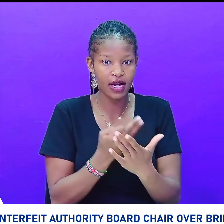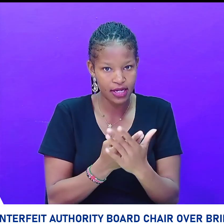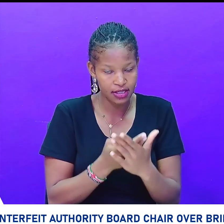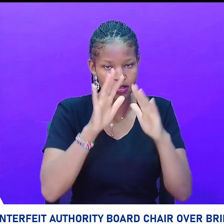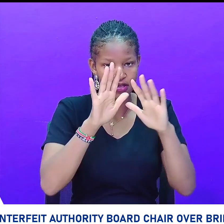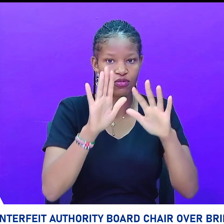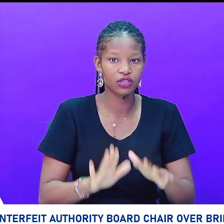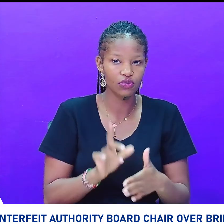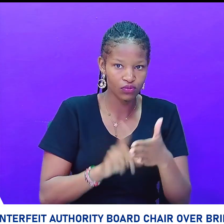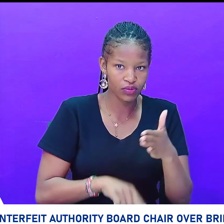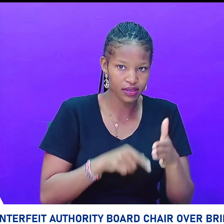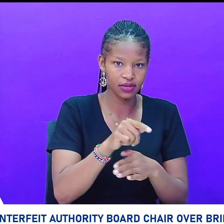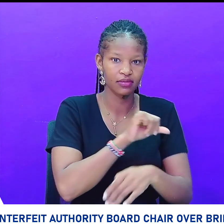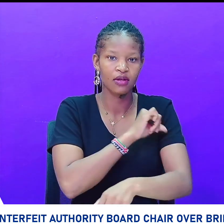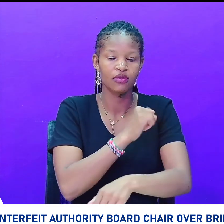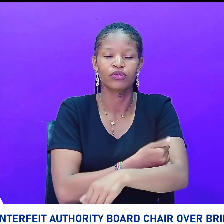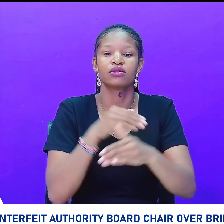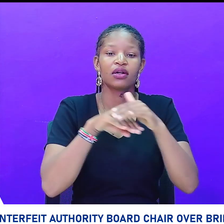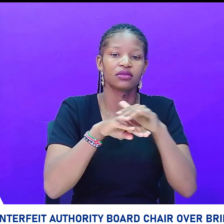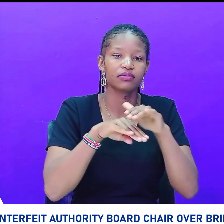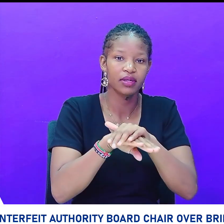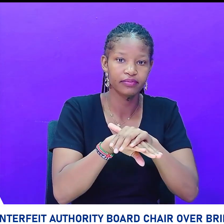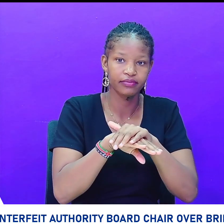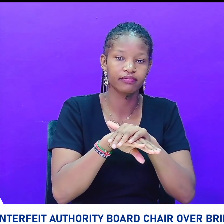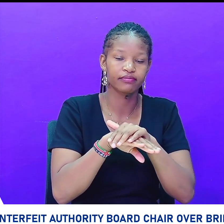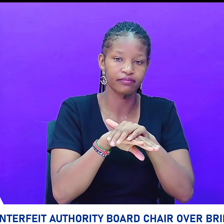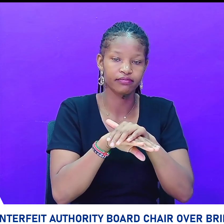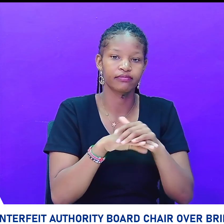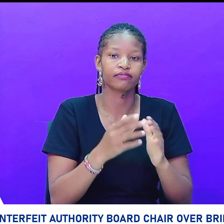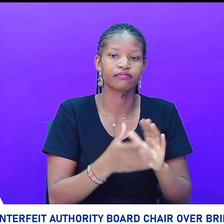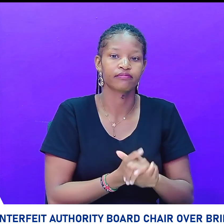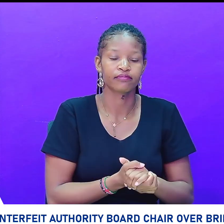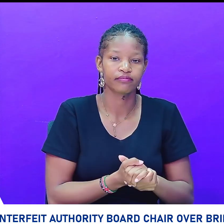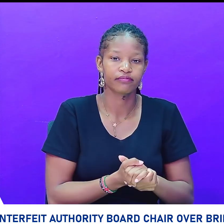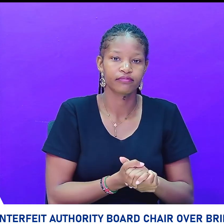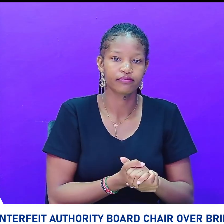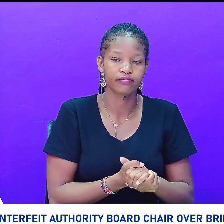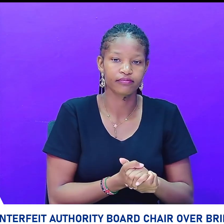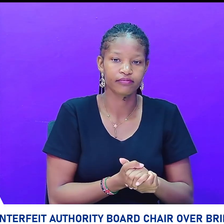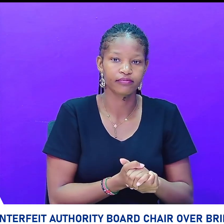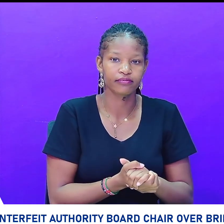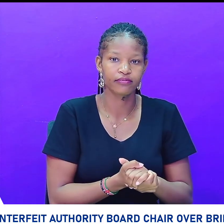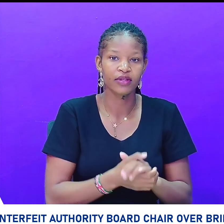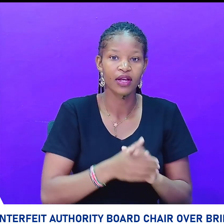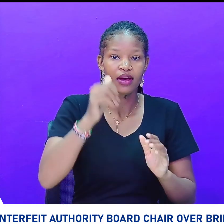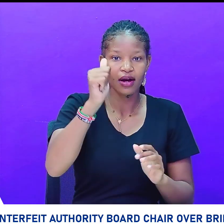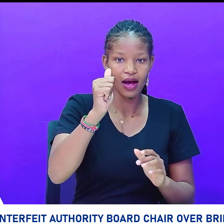amid growing concerns about misconduct and financial inappropriate within the authority.